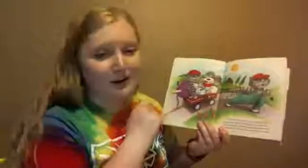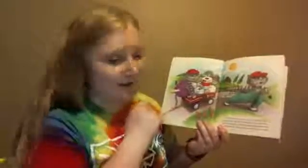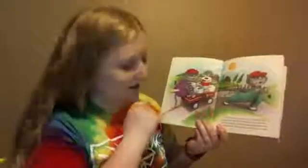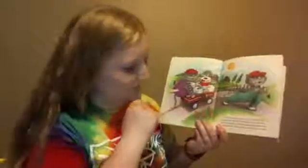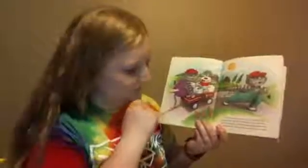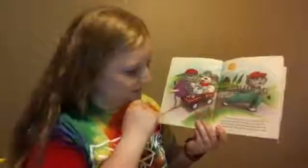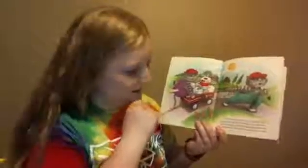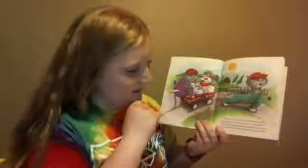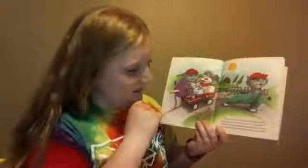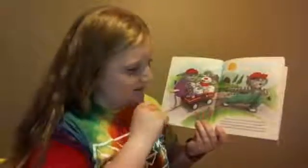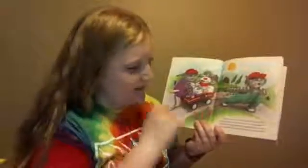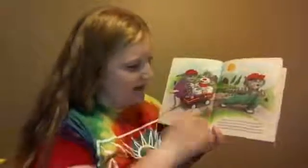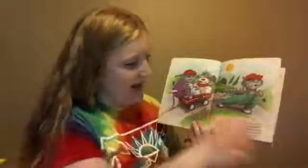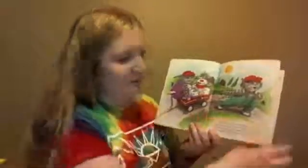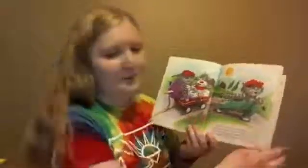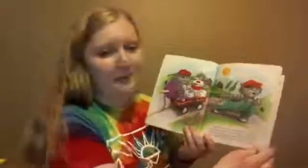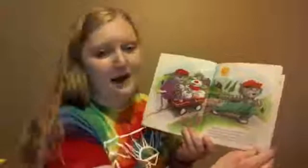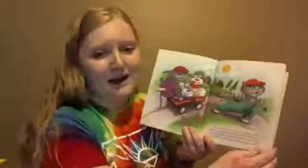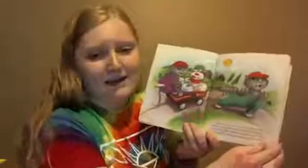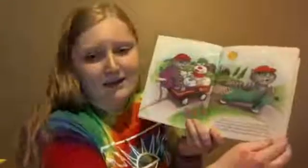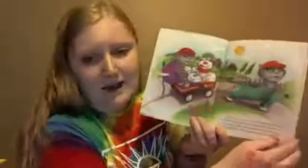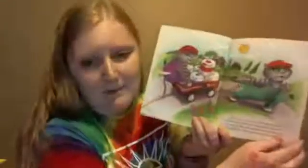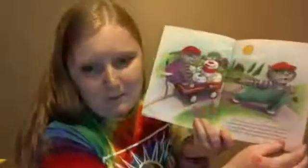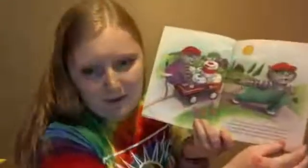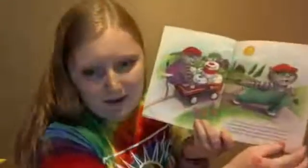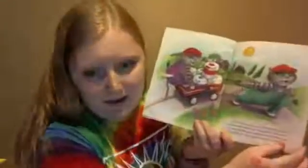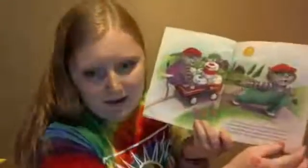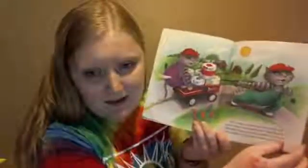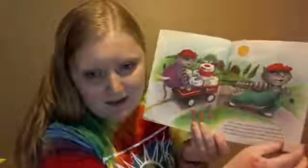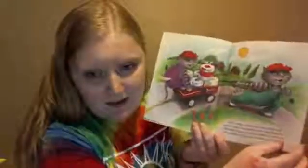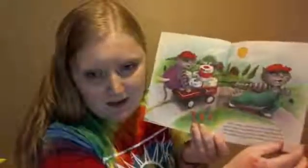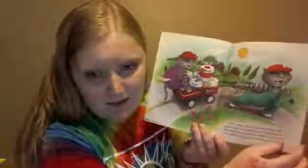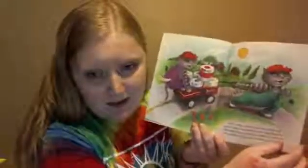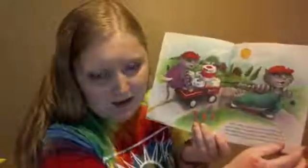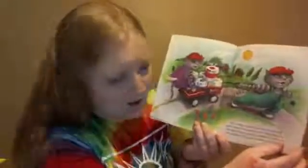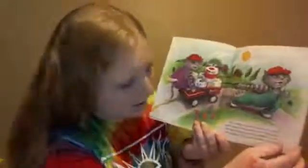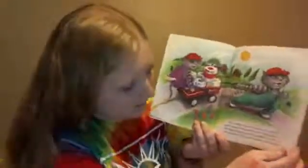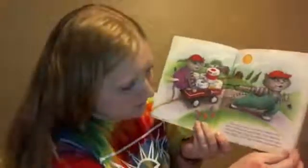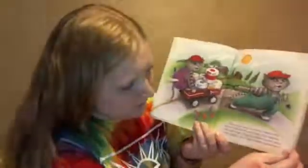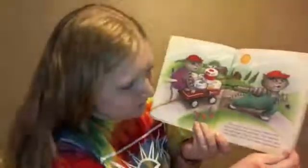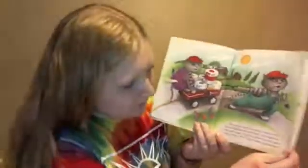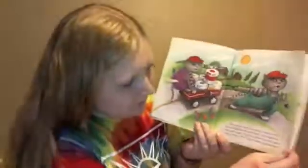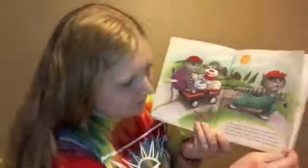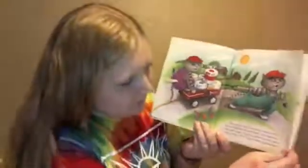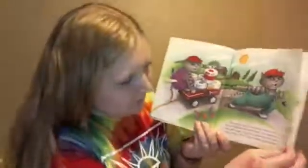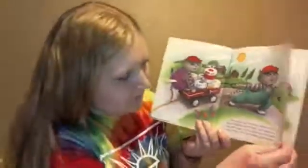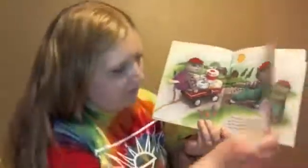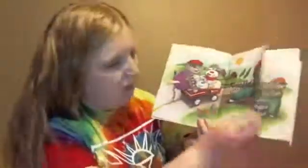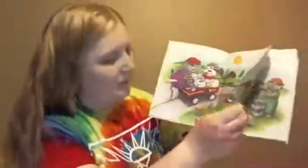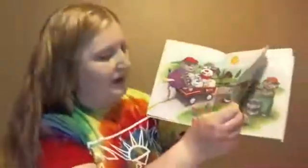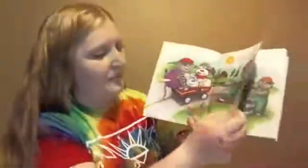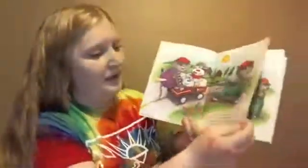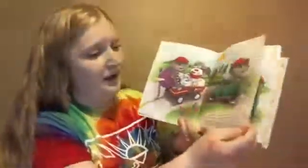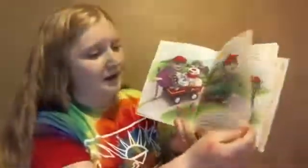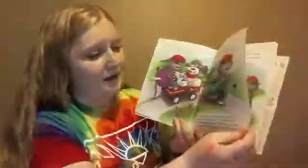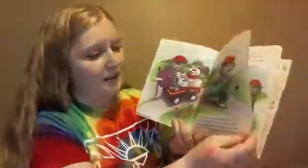another. They had buckets and buckets of colors. Oh, they had buckets and